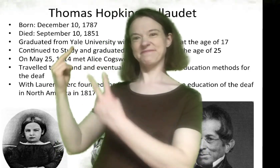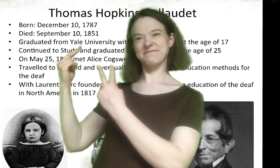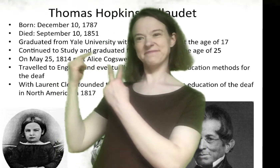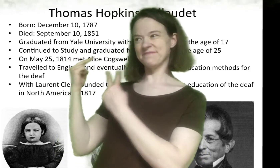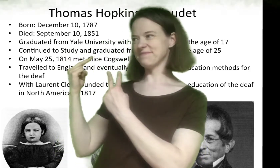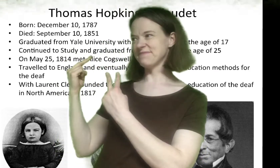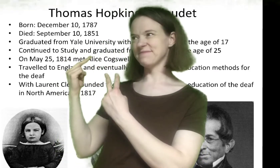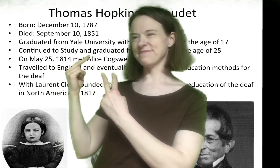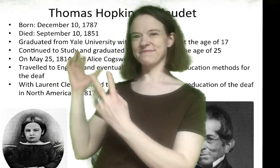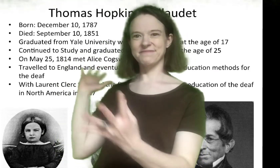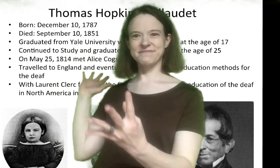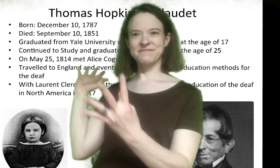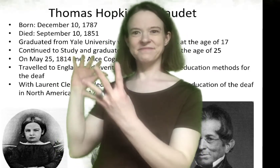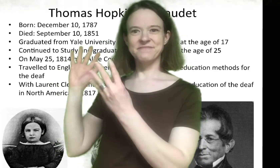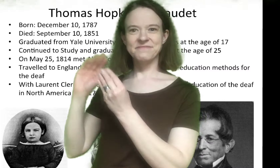When we look back over the years,